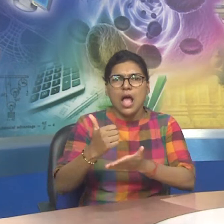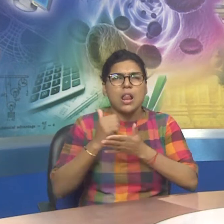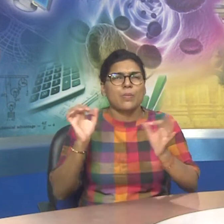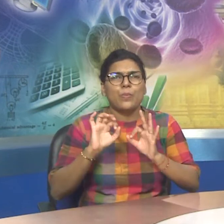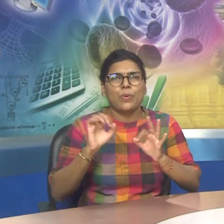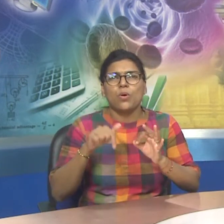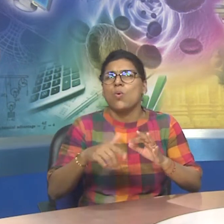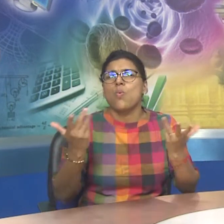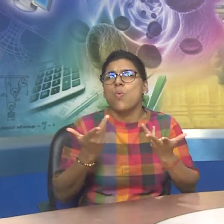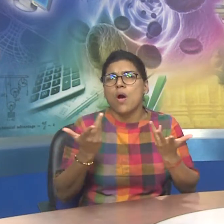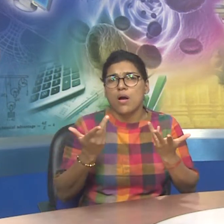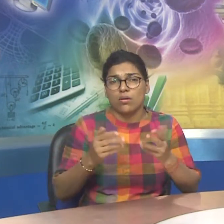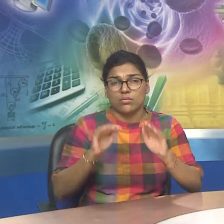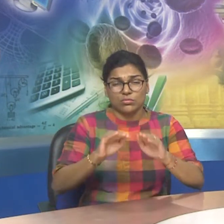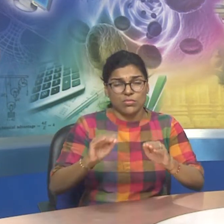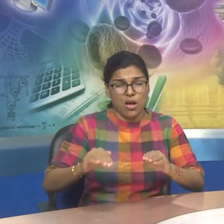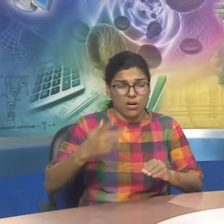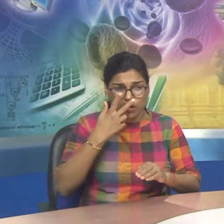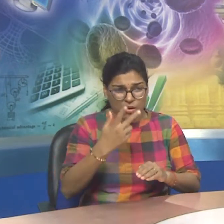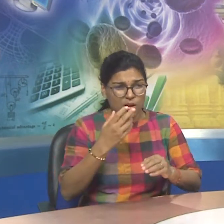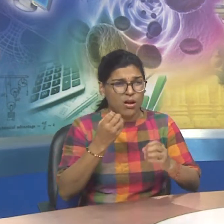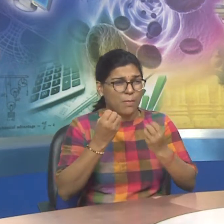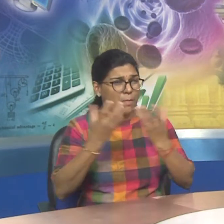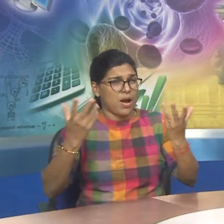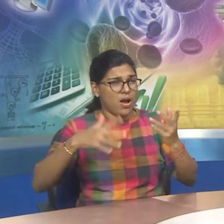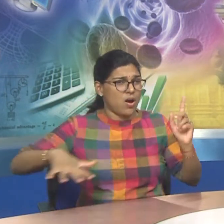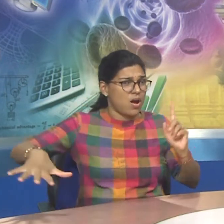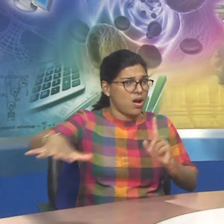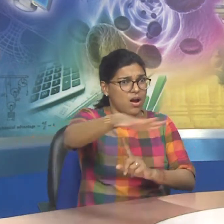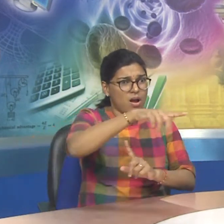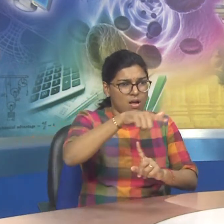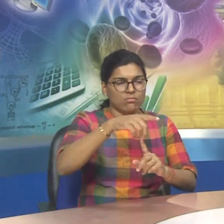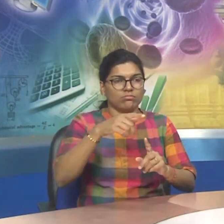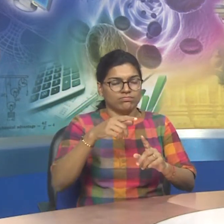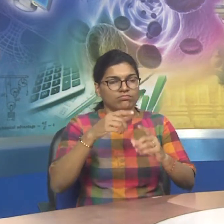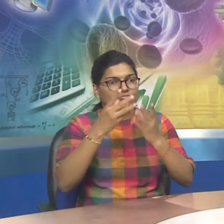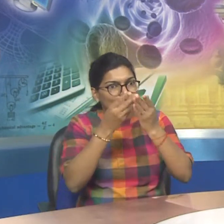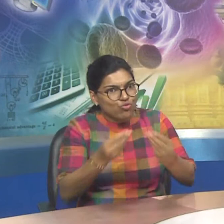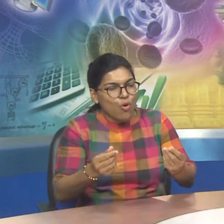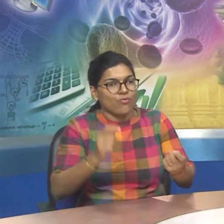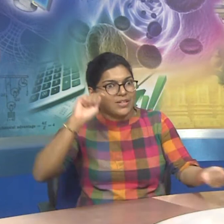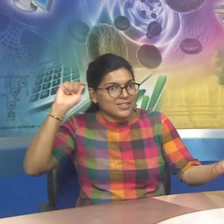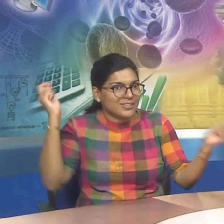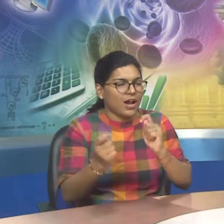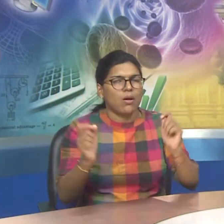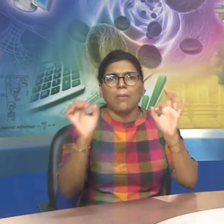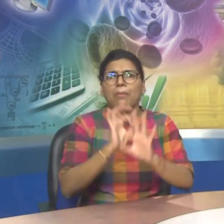The child feels helpless because children alone cannot change the situation.